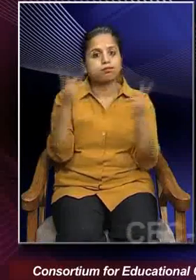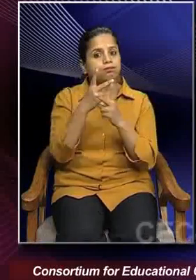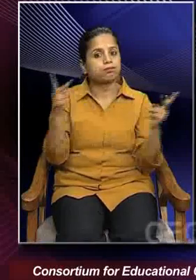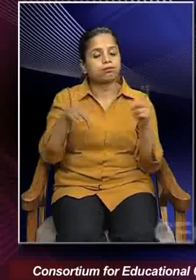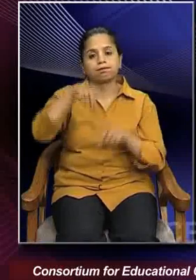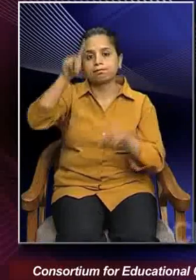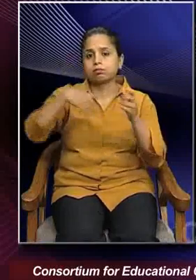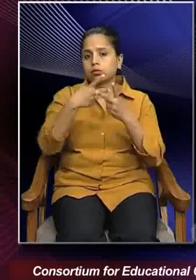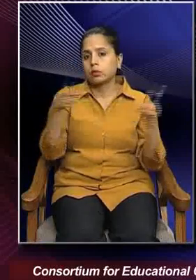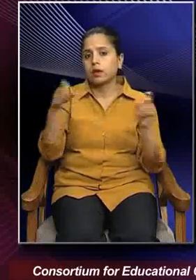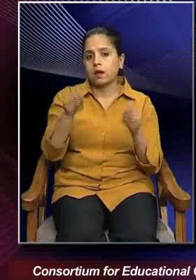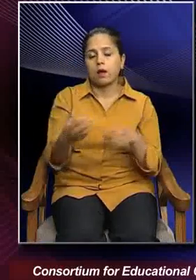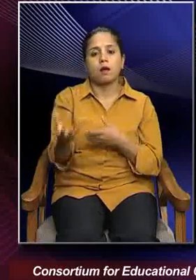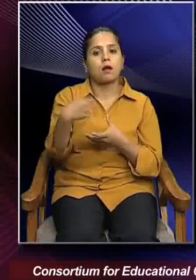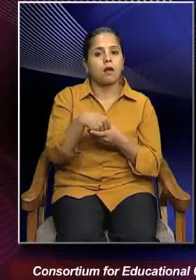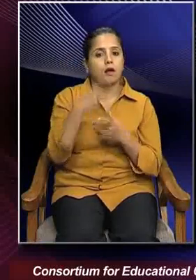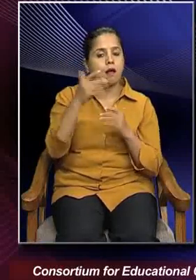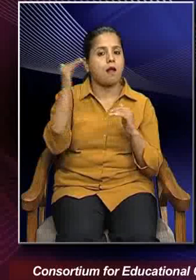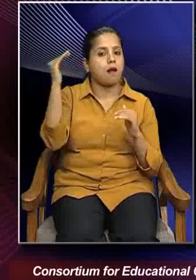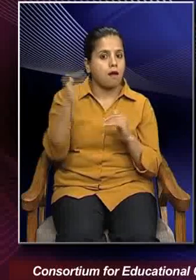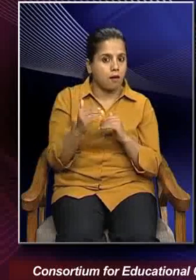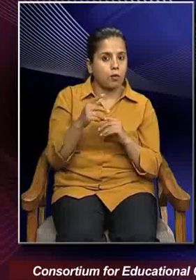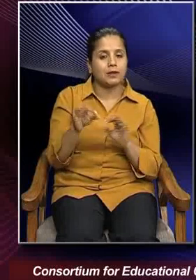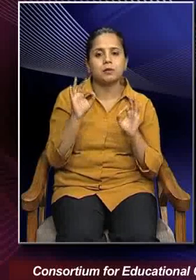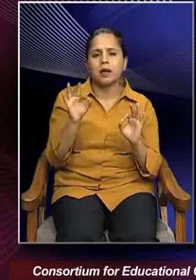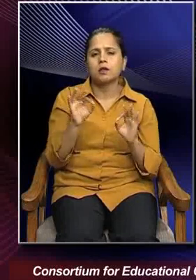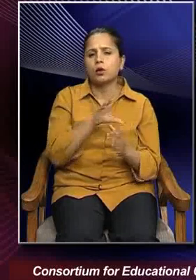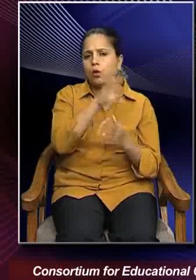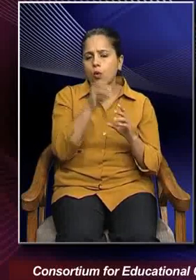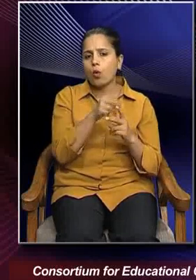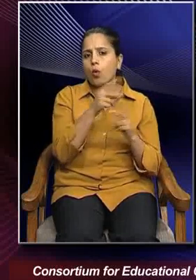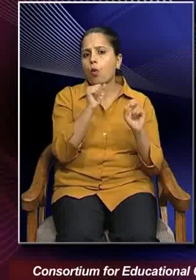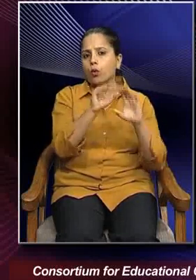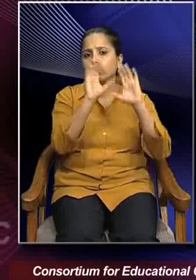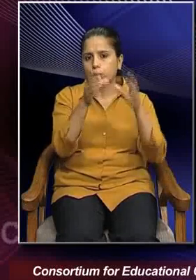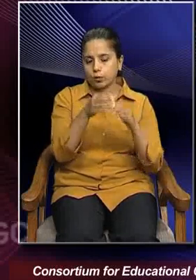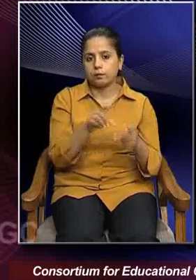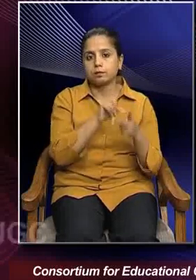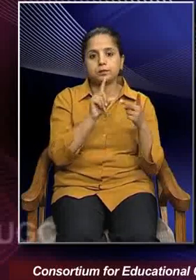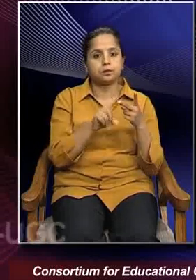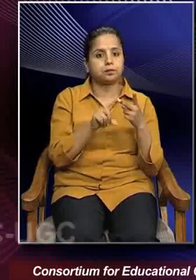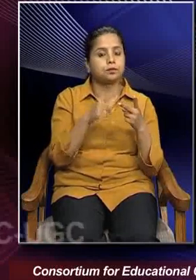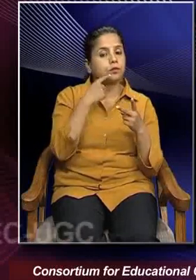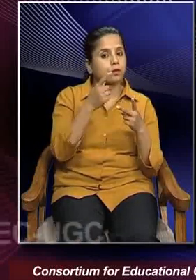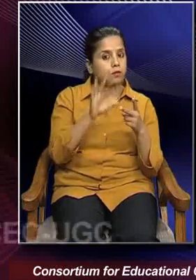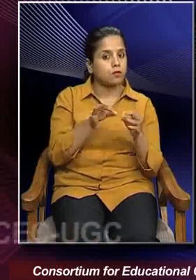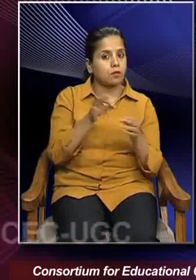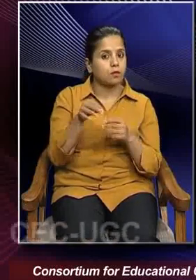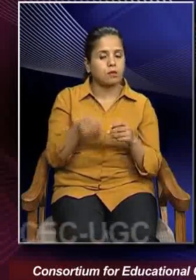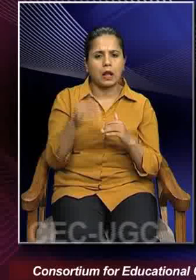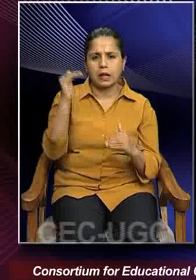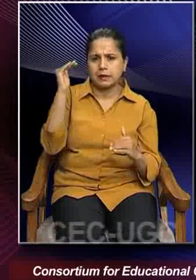range of entities falling under a specific category. The second, it represents the